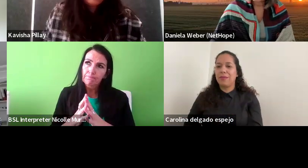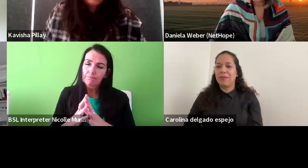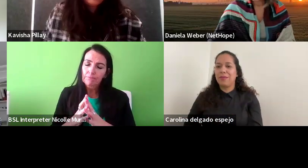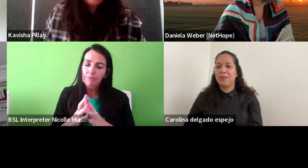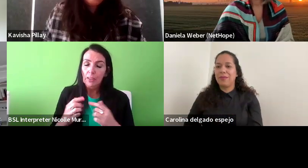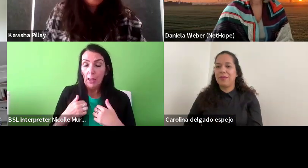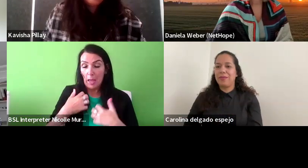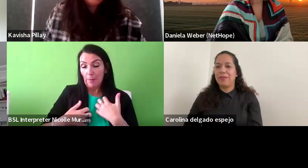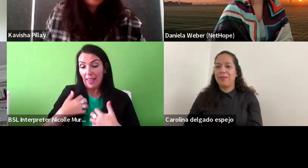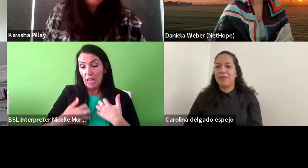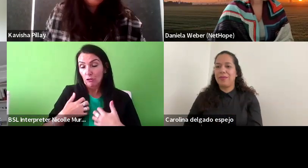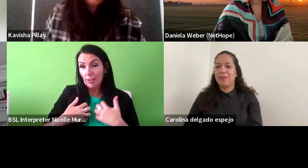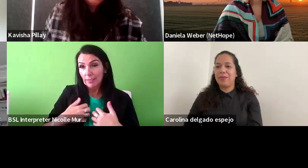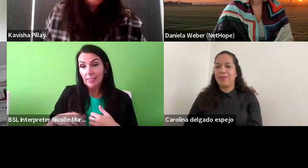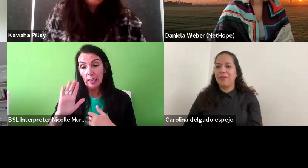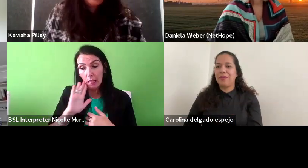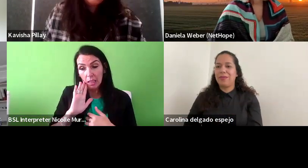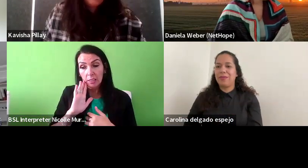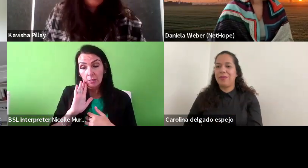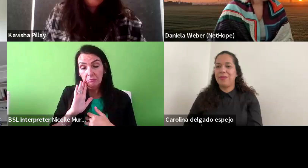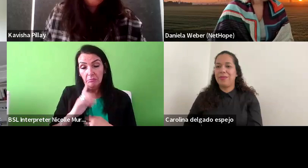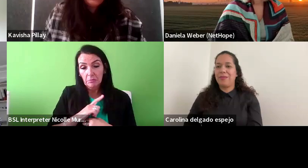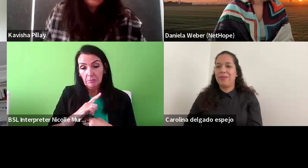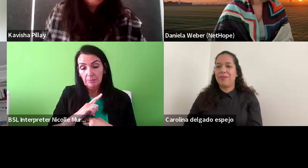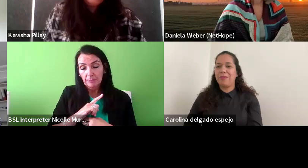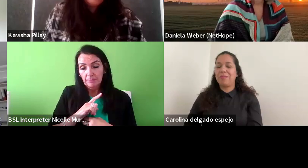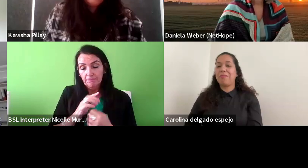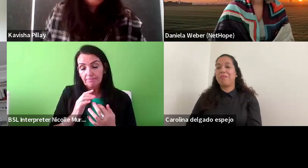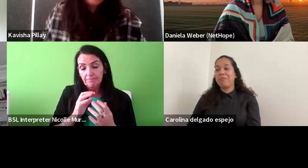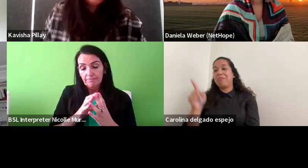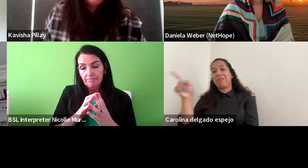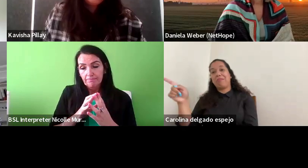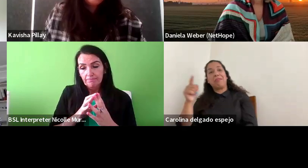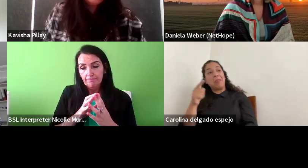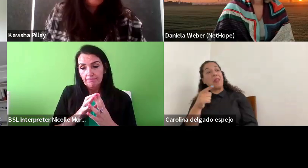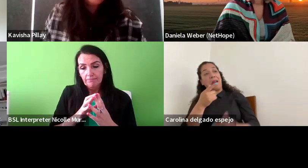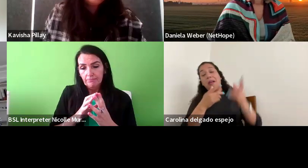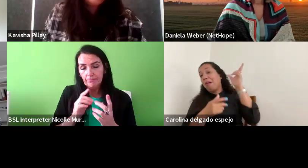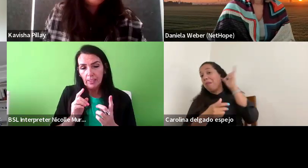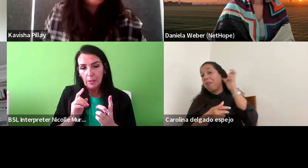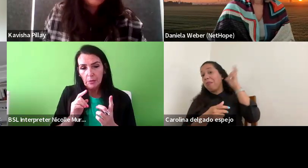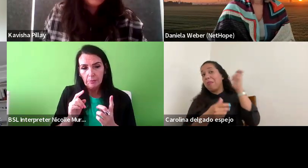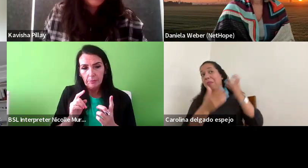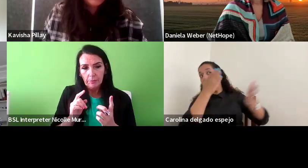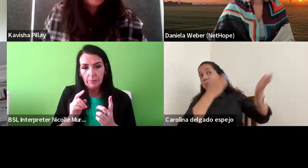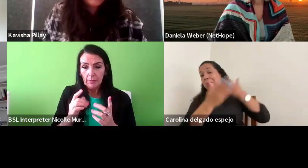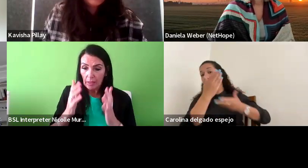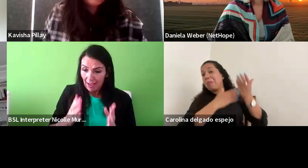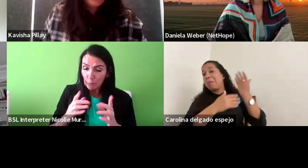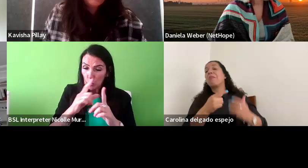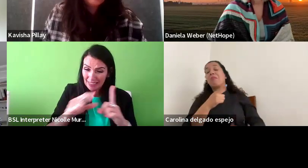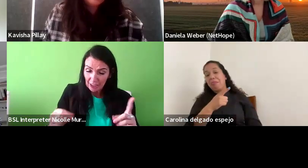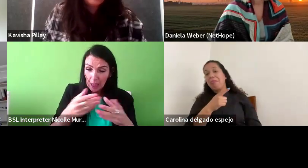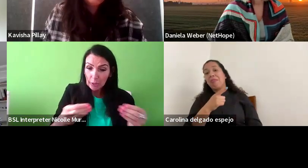I'm quite interested just from the perspective of do we always need digital solutions